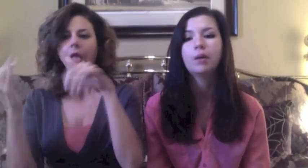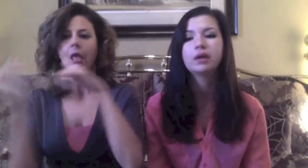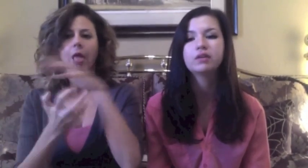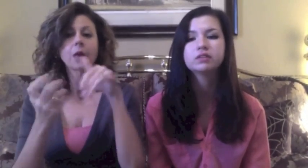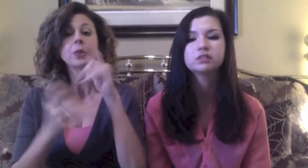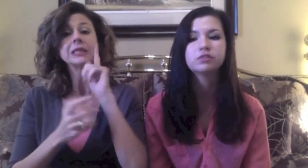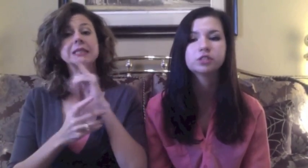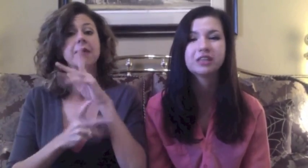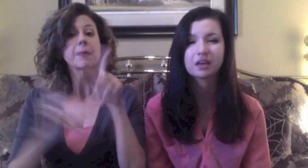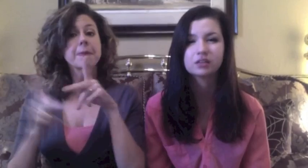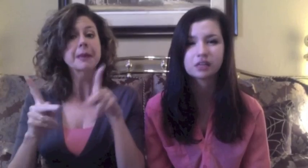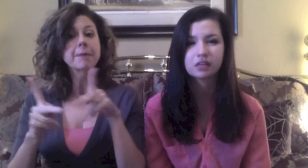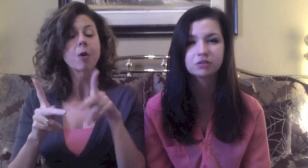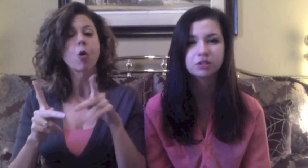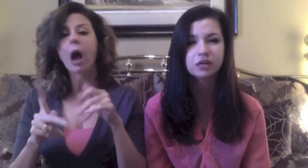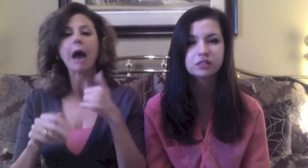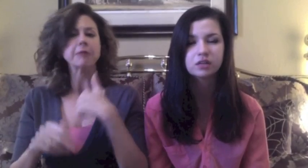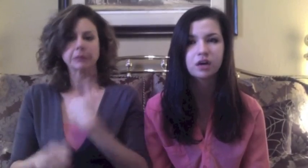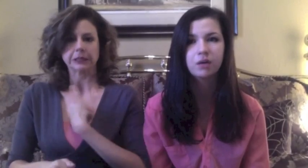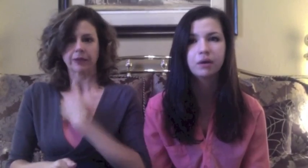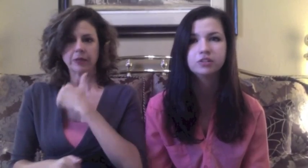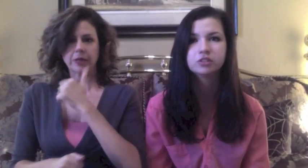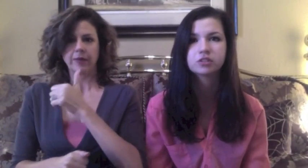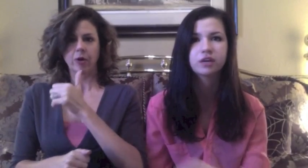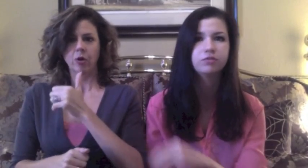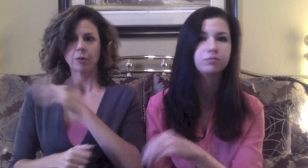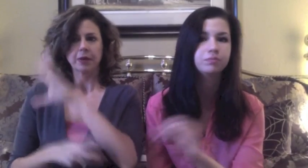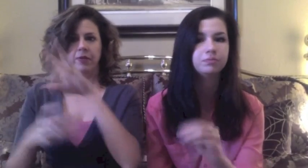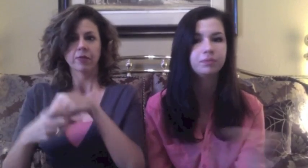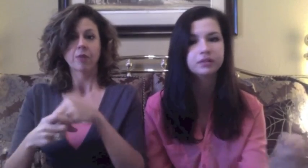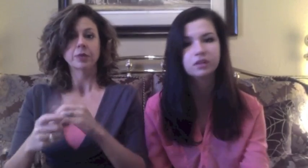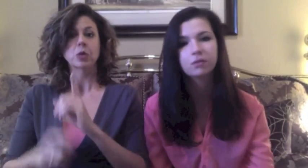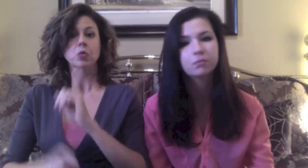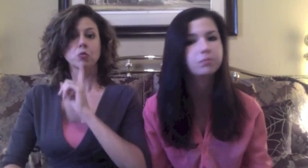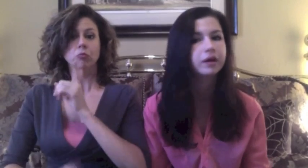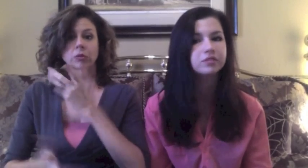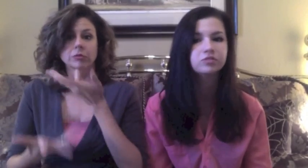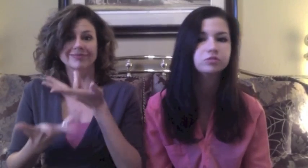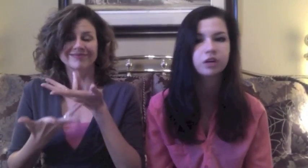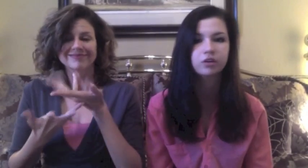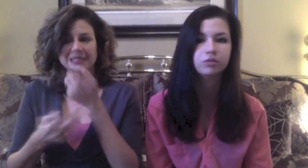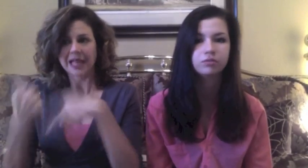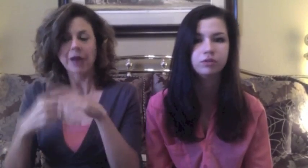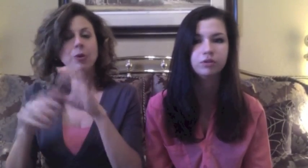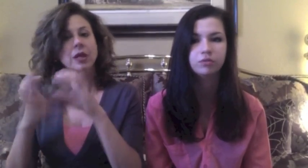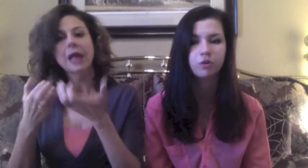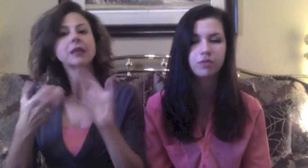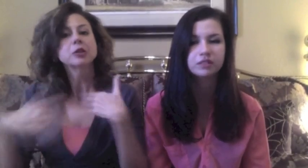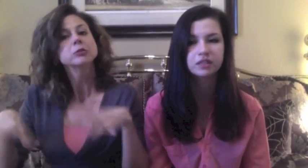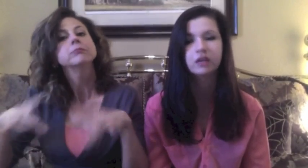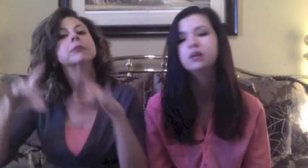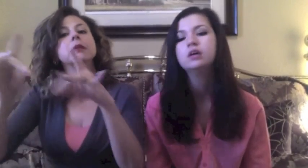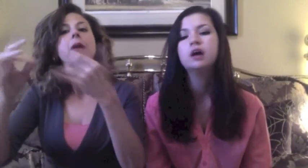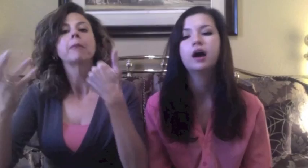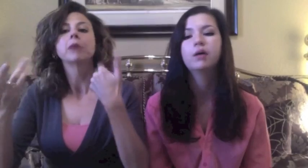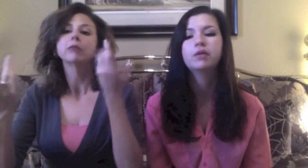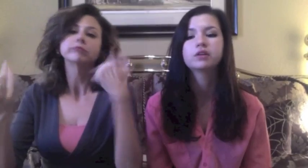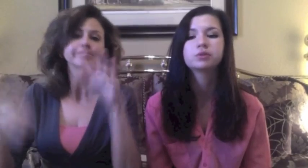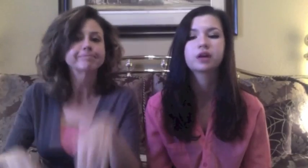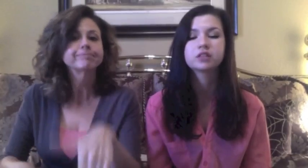culture. I never officially taken a sign language class. I just kind of picked it up as I, grew up, things like that.